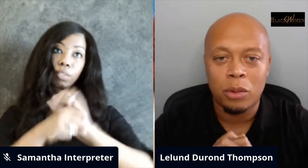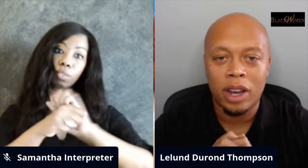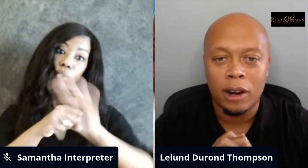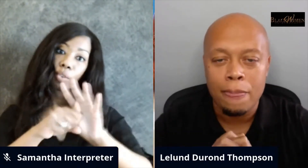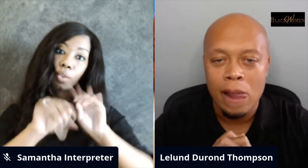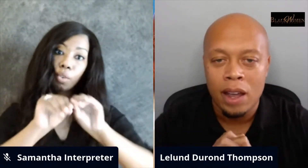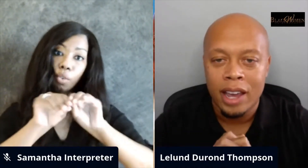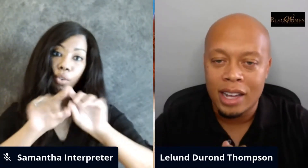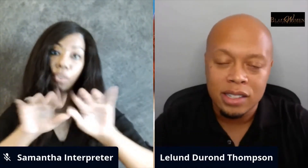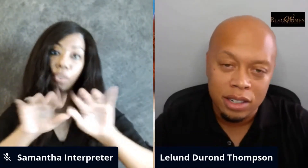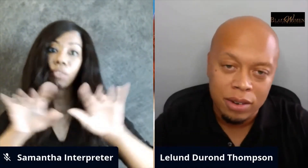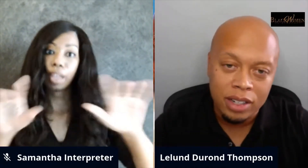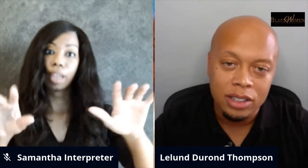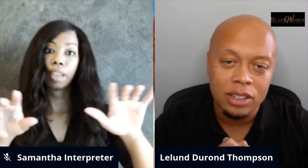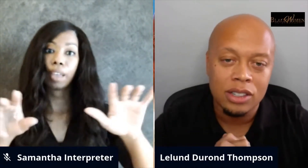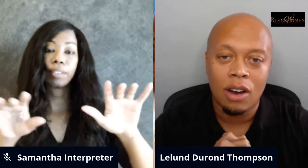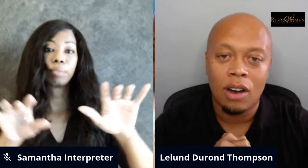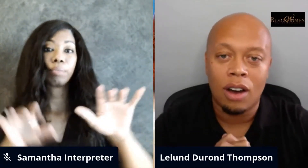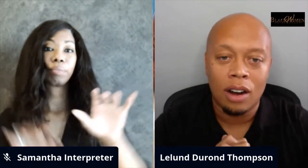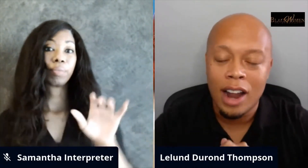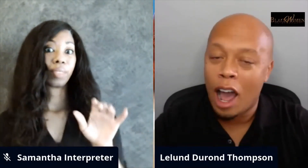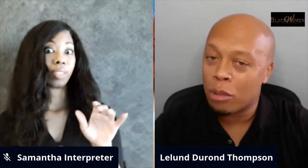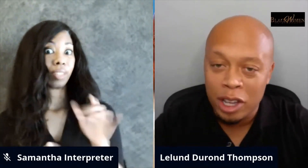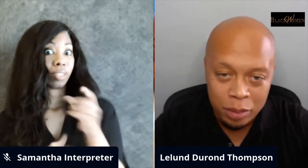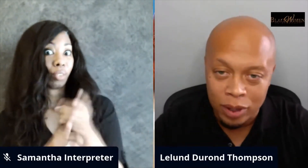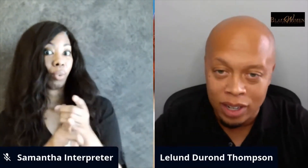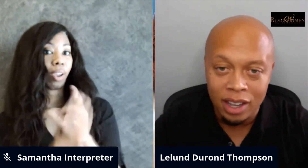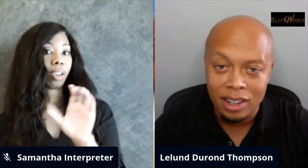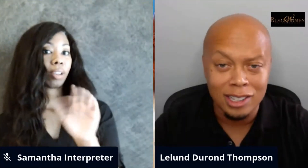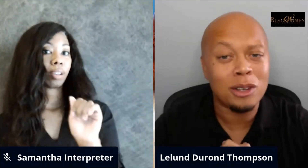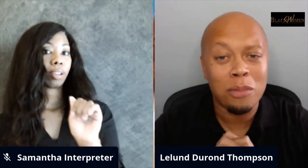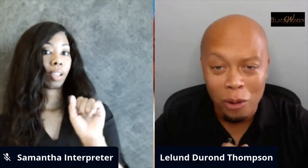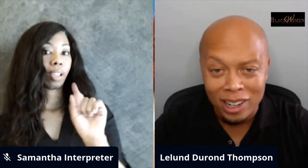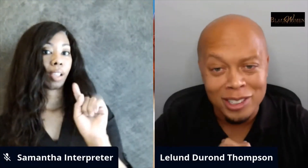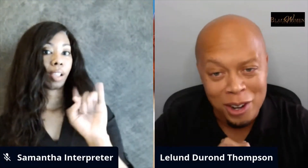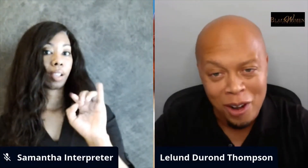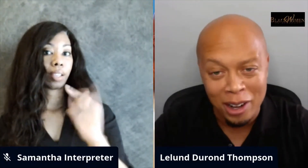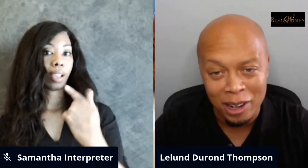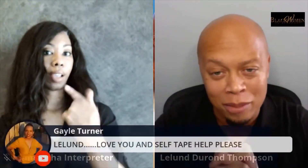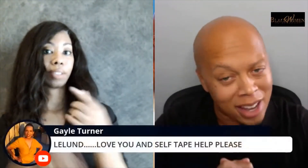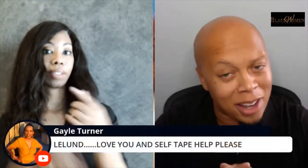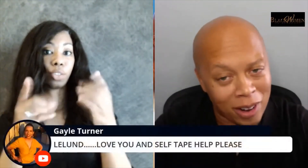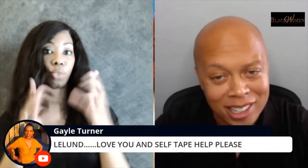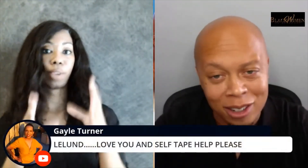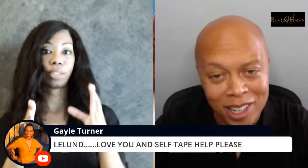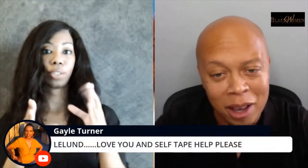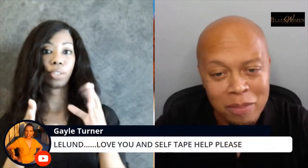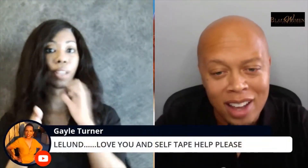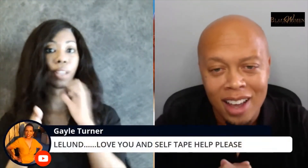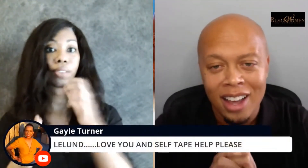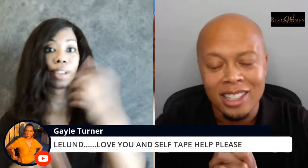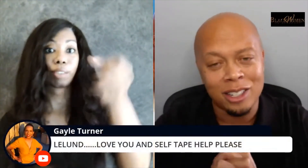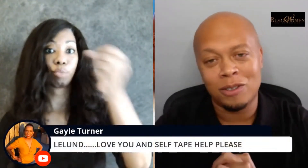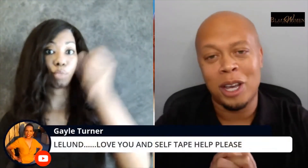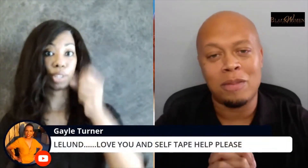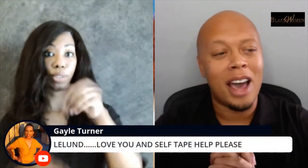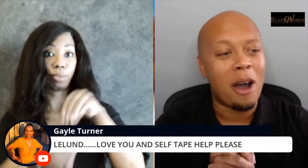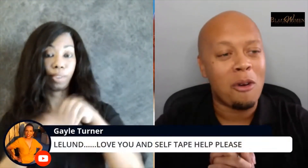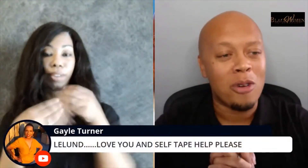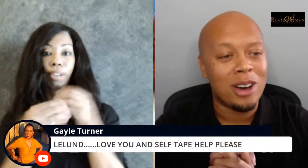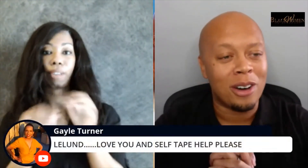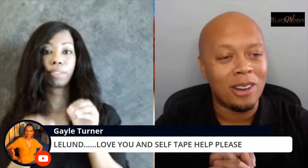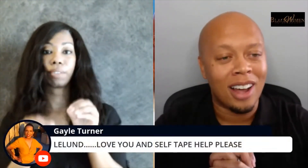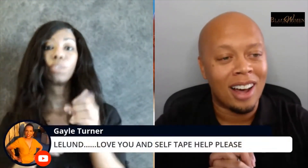situation, where casting directors are not bringing people in, it's important to know how to make a great self-tape. A self-tape